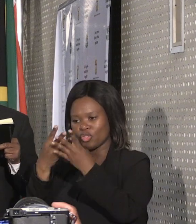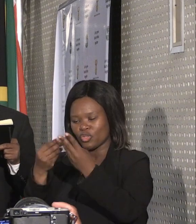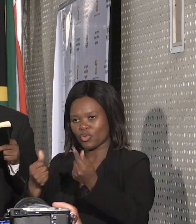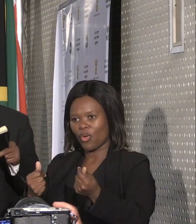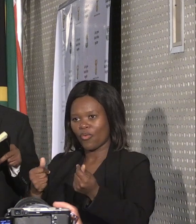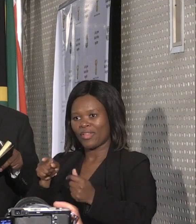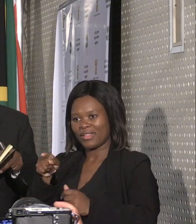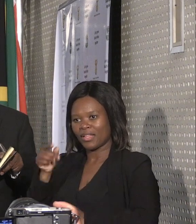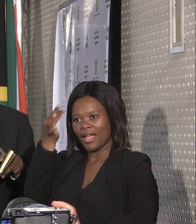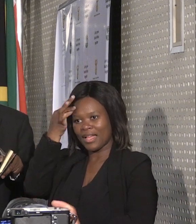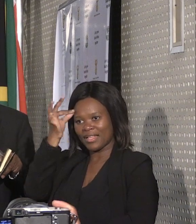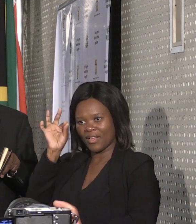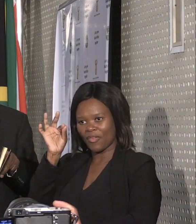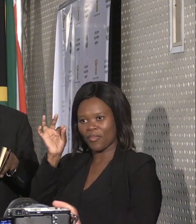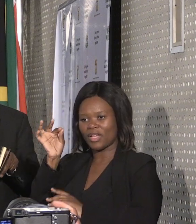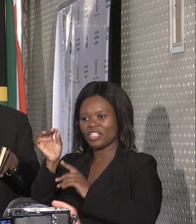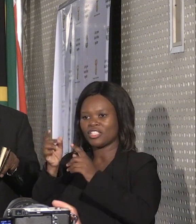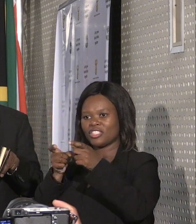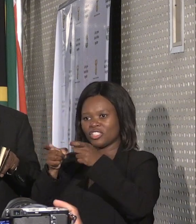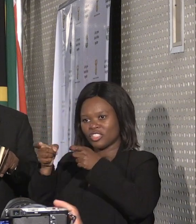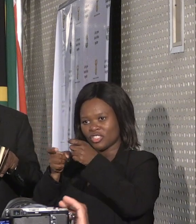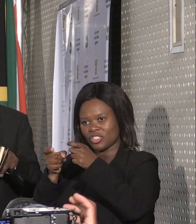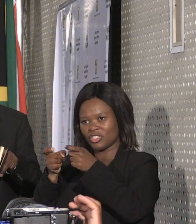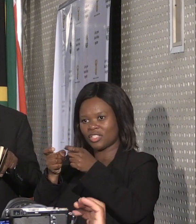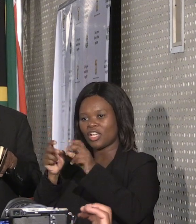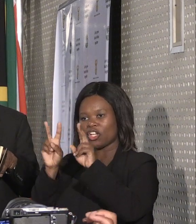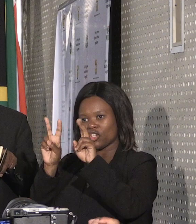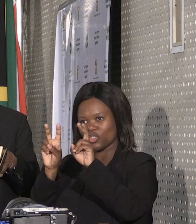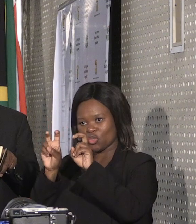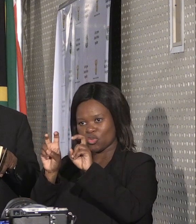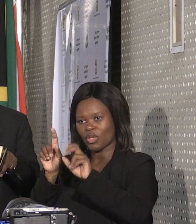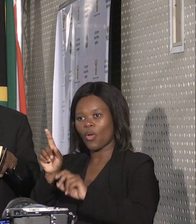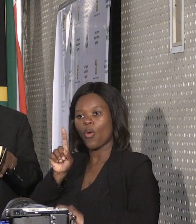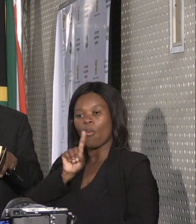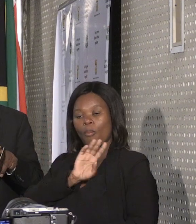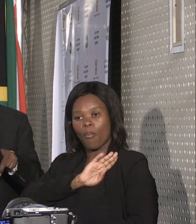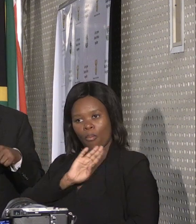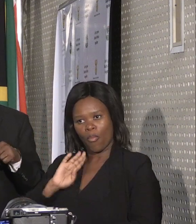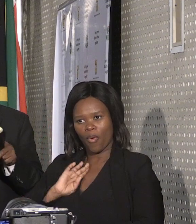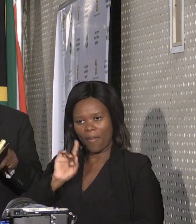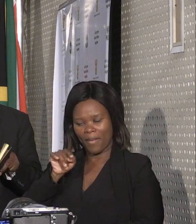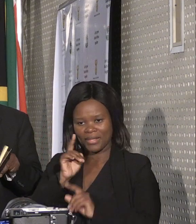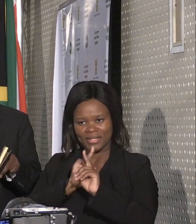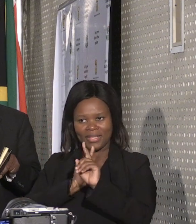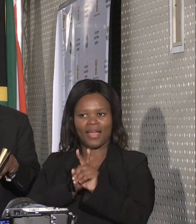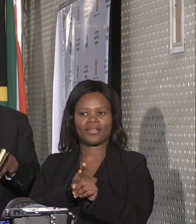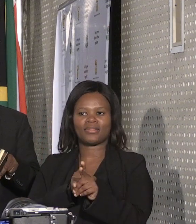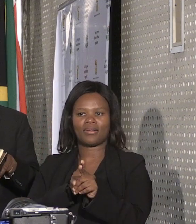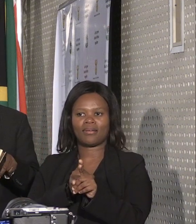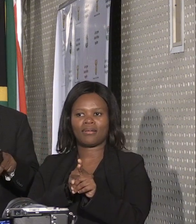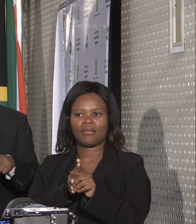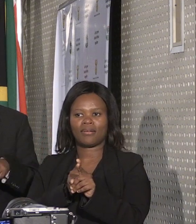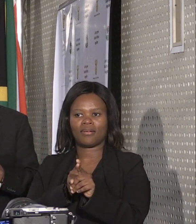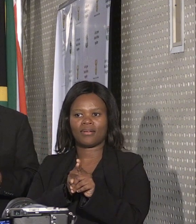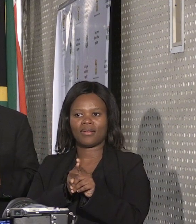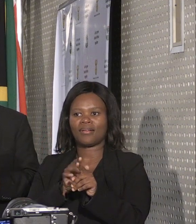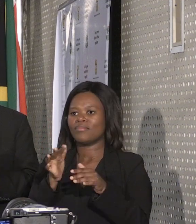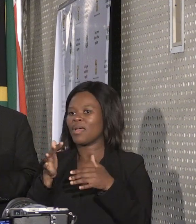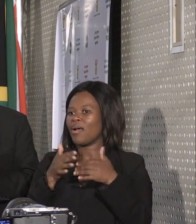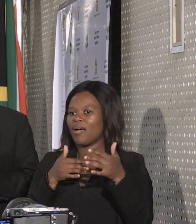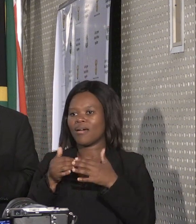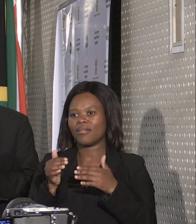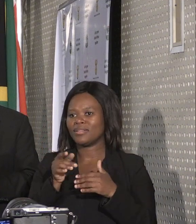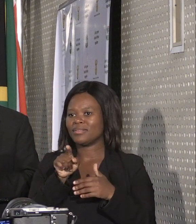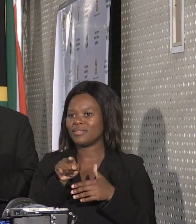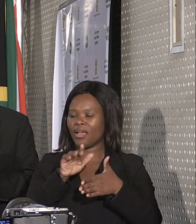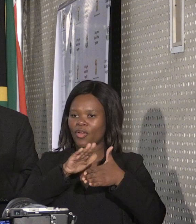in the bank, which the board had to answer for. For whatever reason, board members,